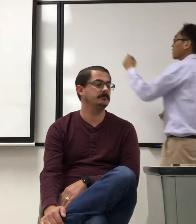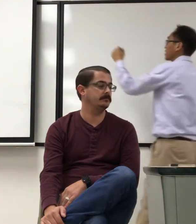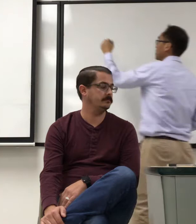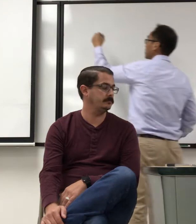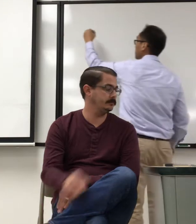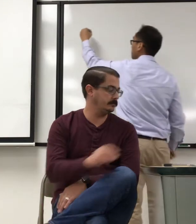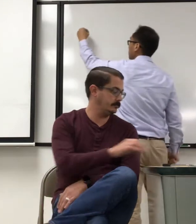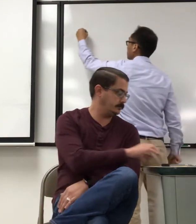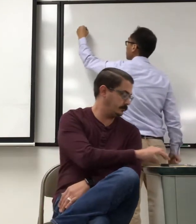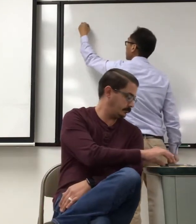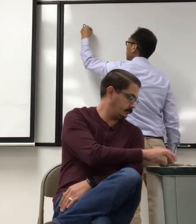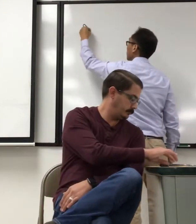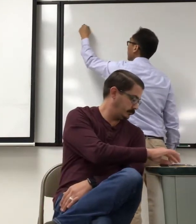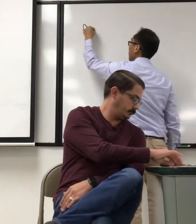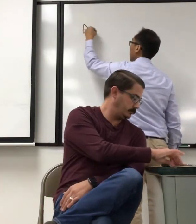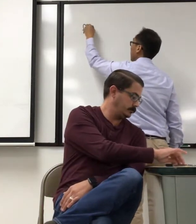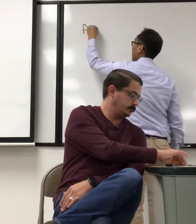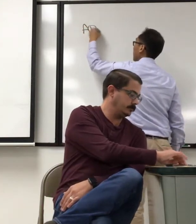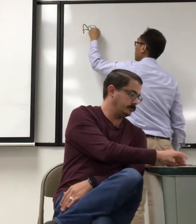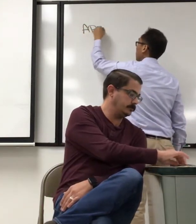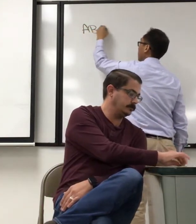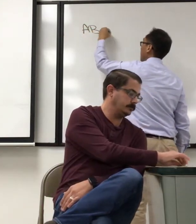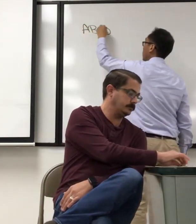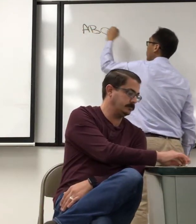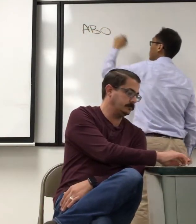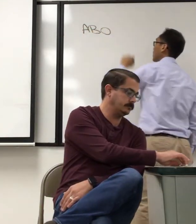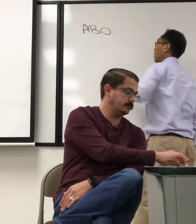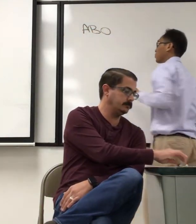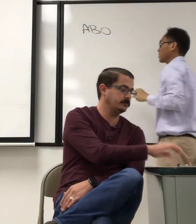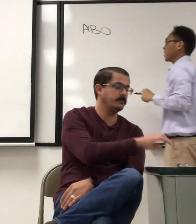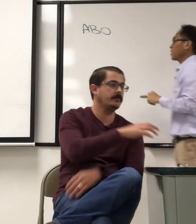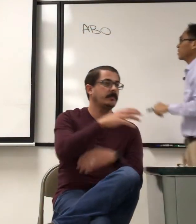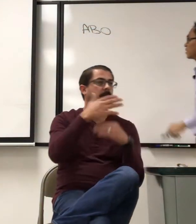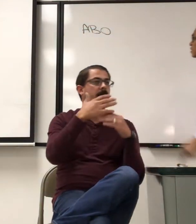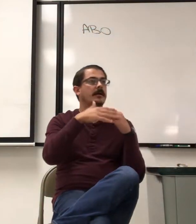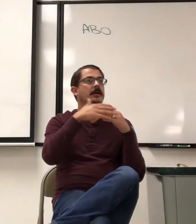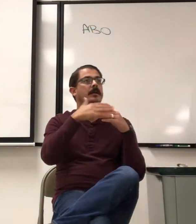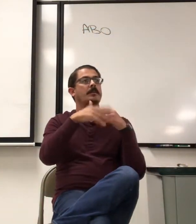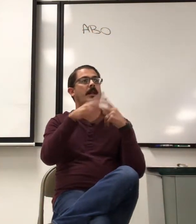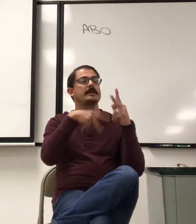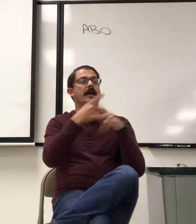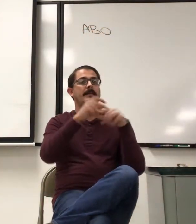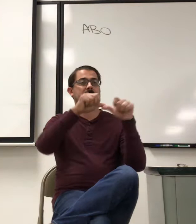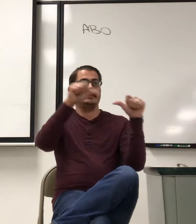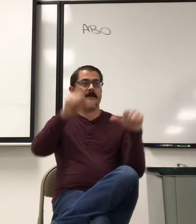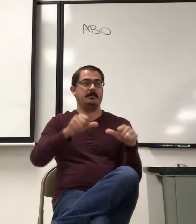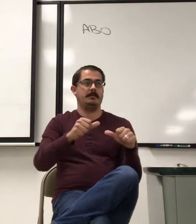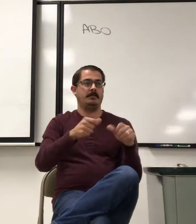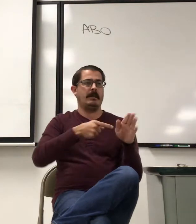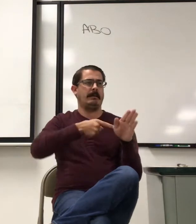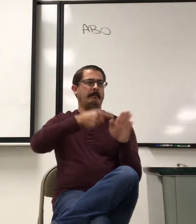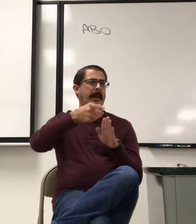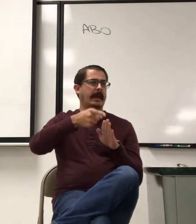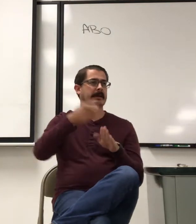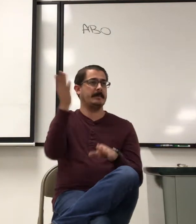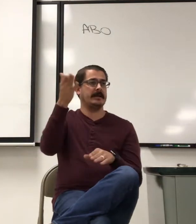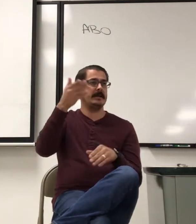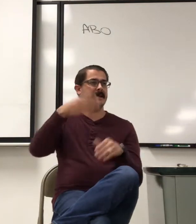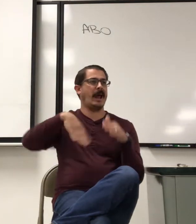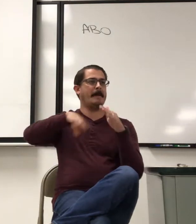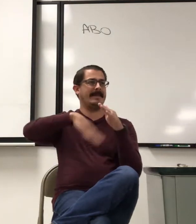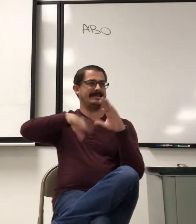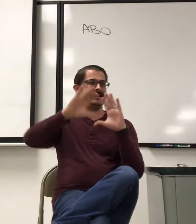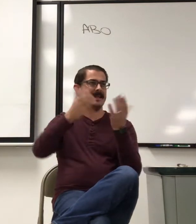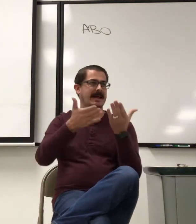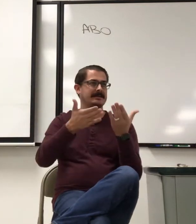The blood typing systems, the main ones that are presented in a basic class, it's more